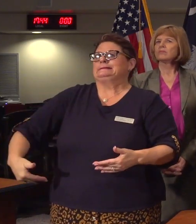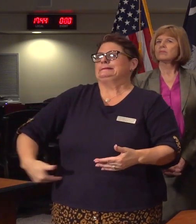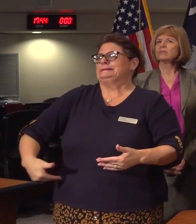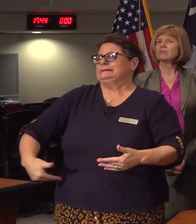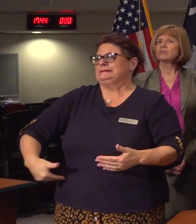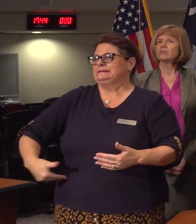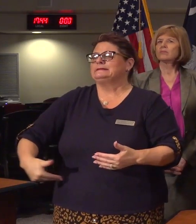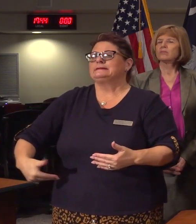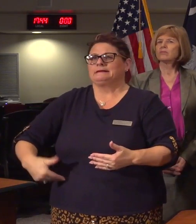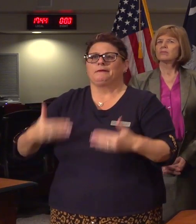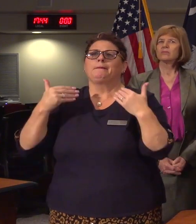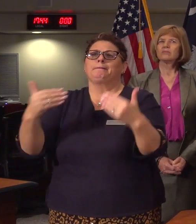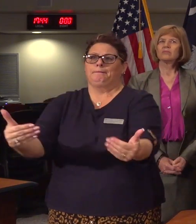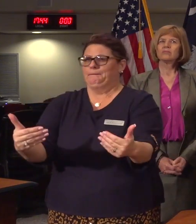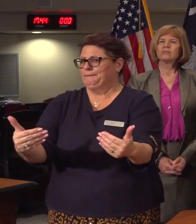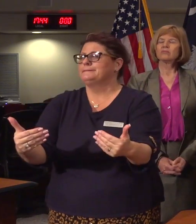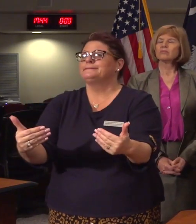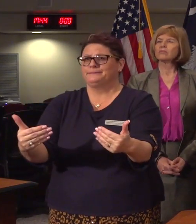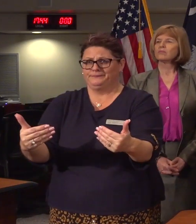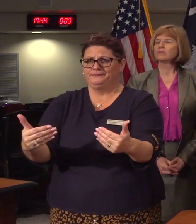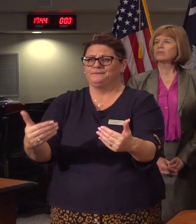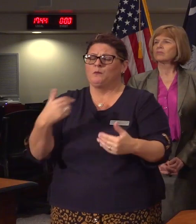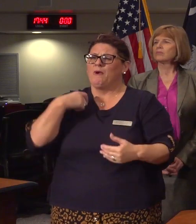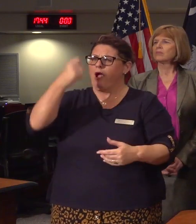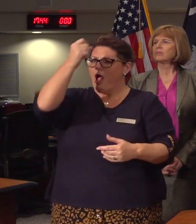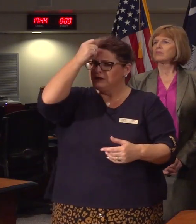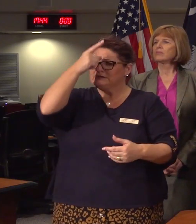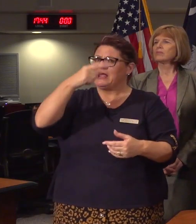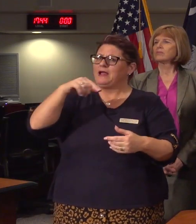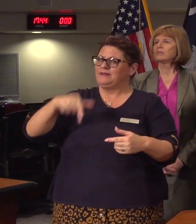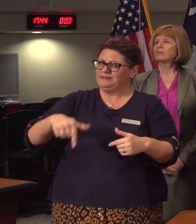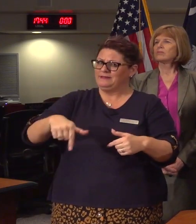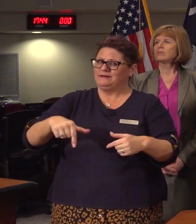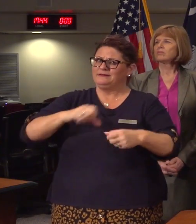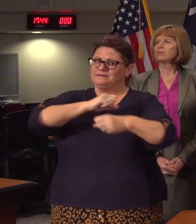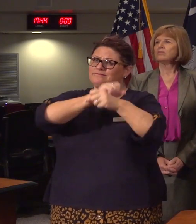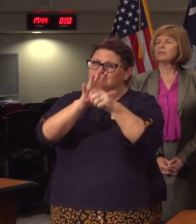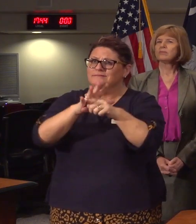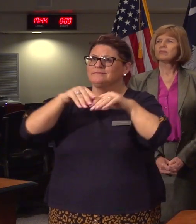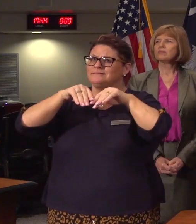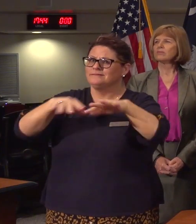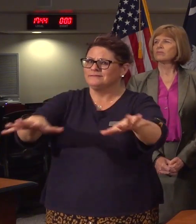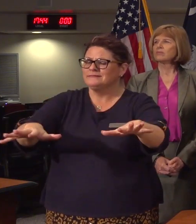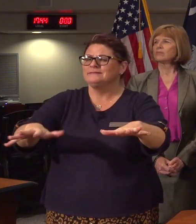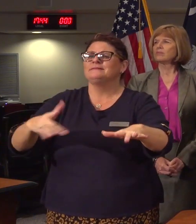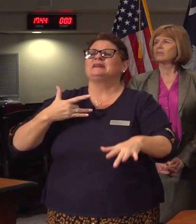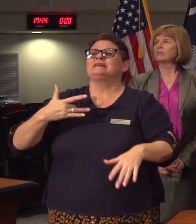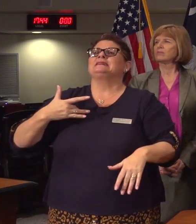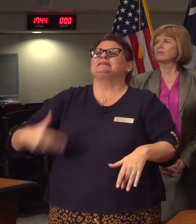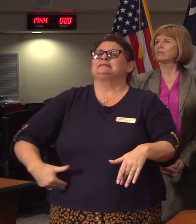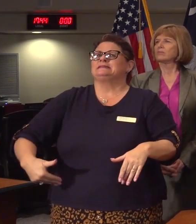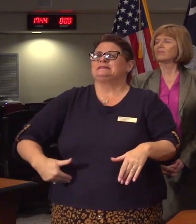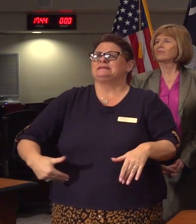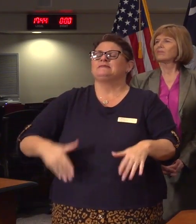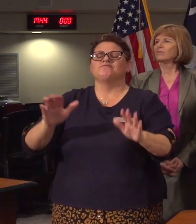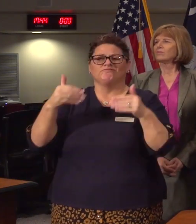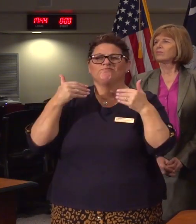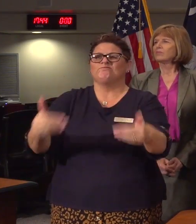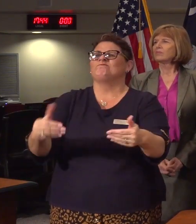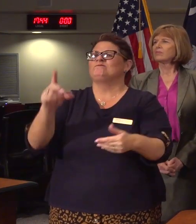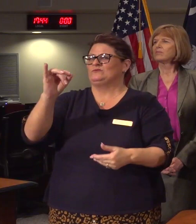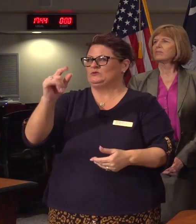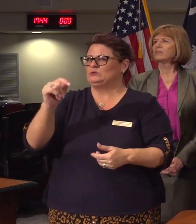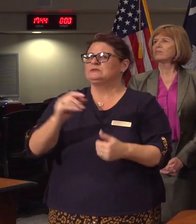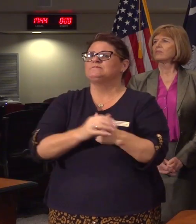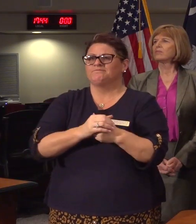the capacity of this illness, we started moving in that direction. We want to be